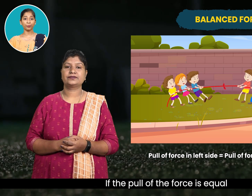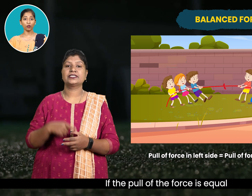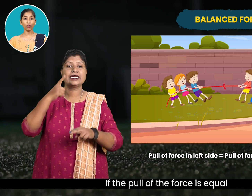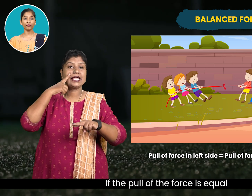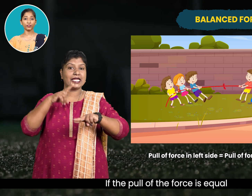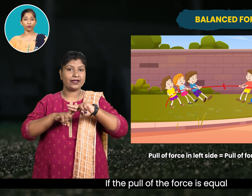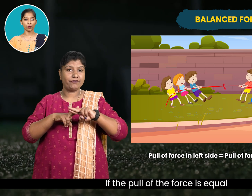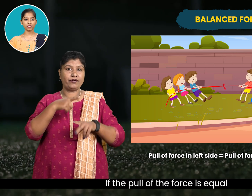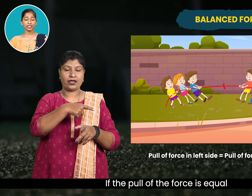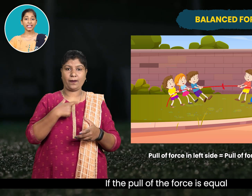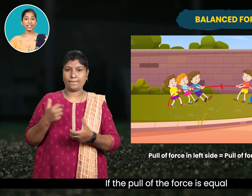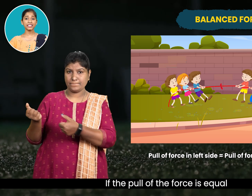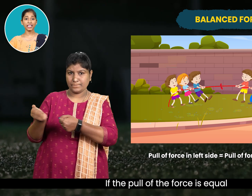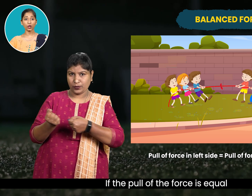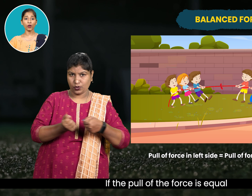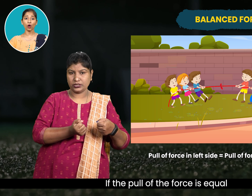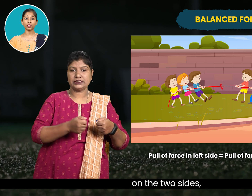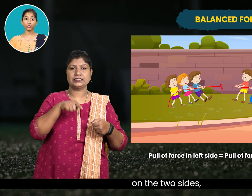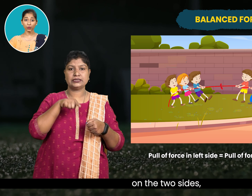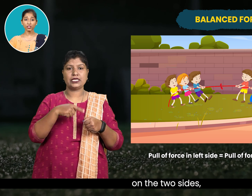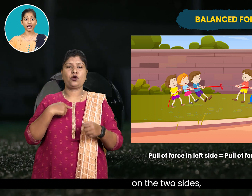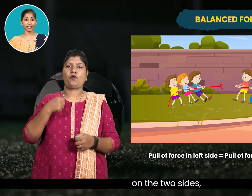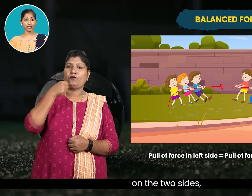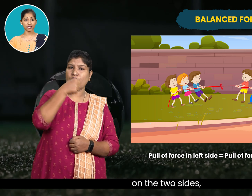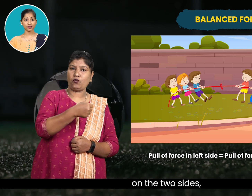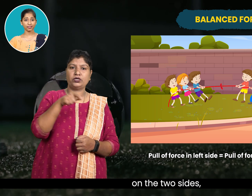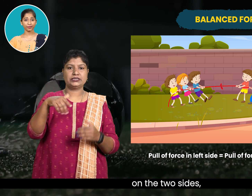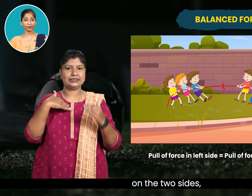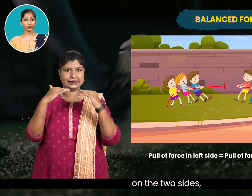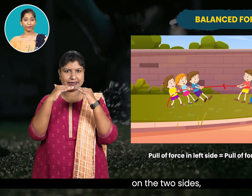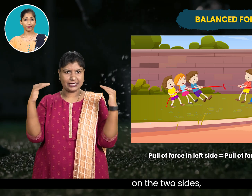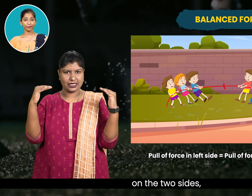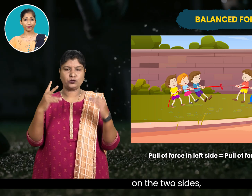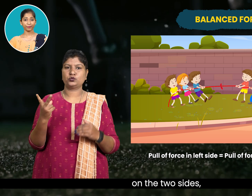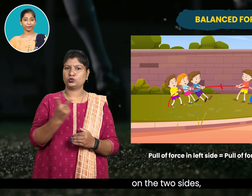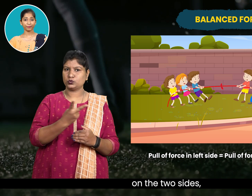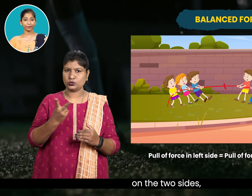If the pull of the force is equal on the two sides,